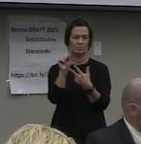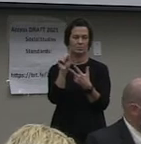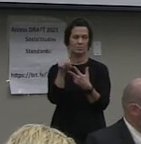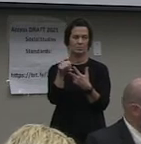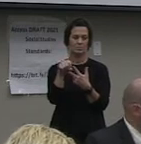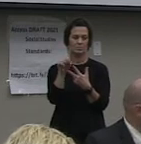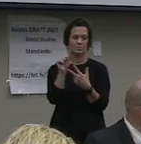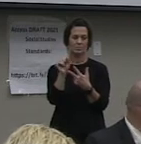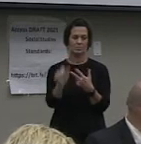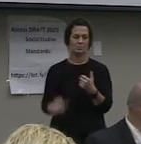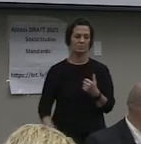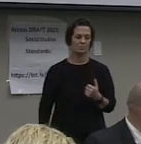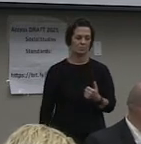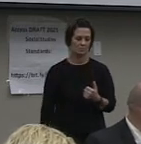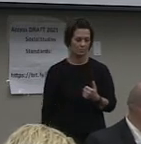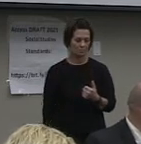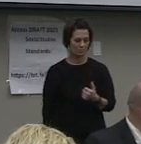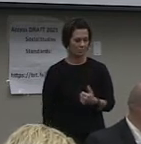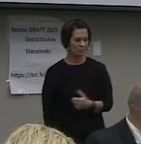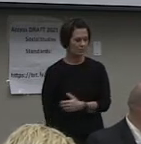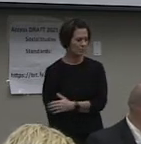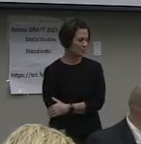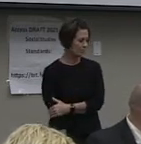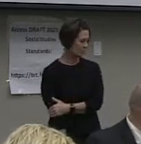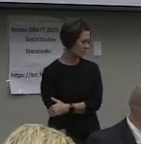Willis votes yes.